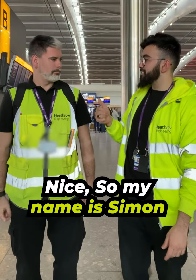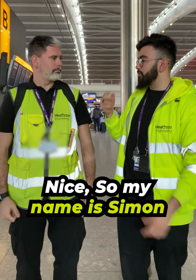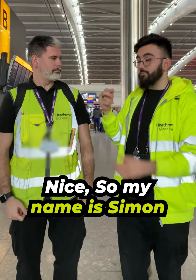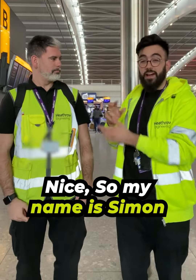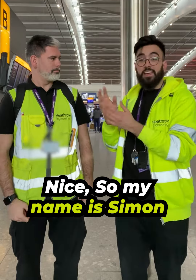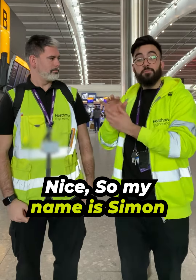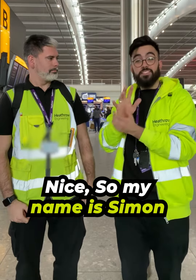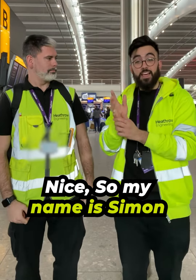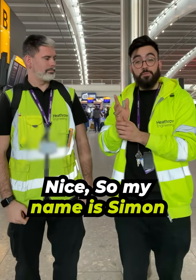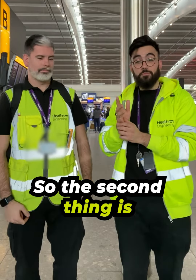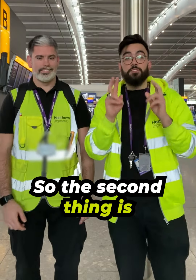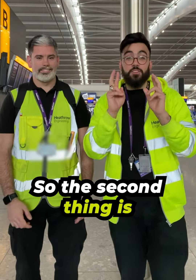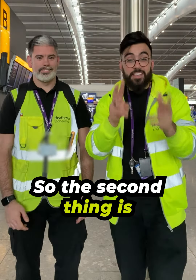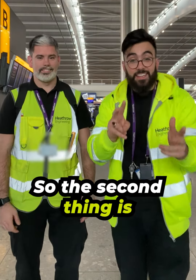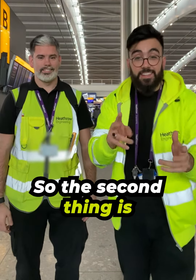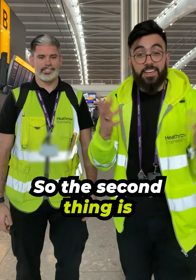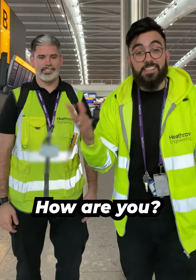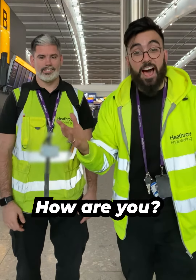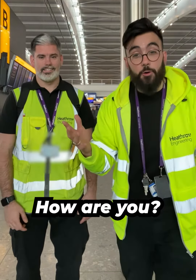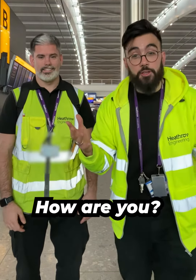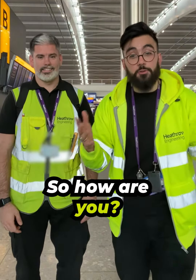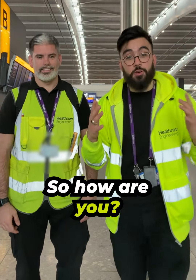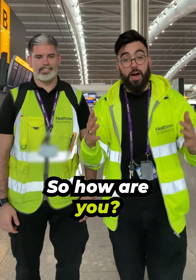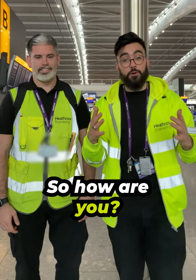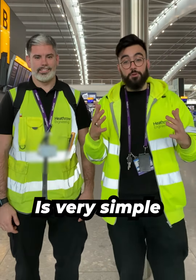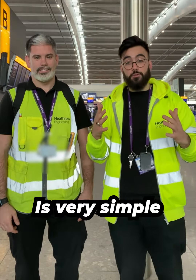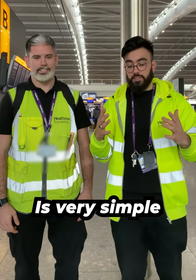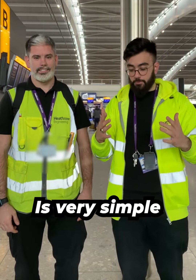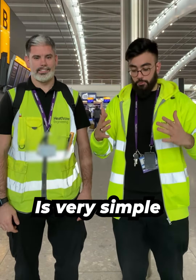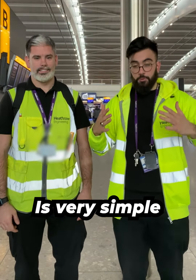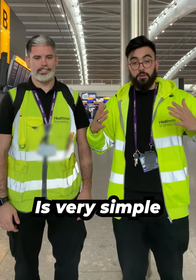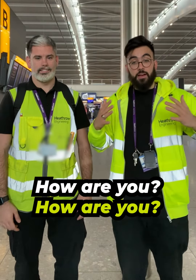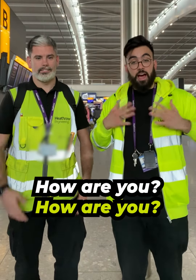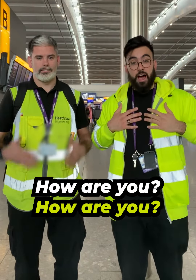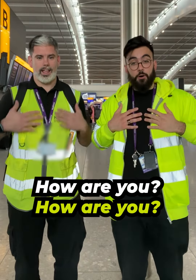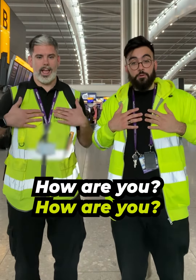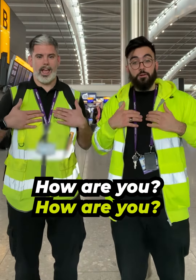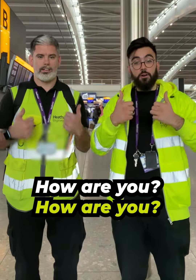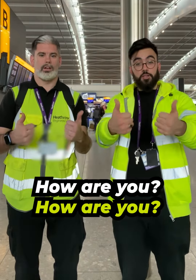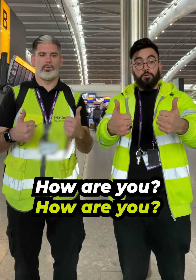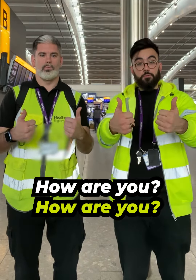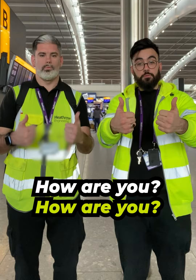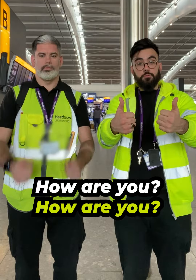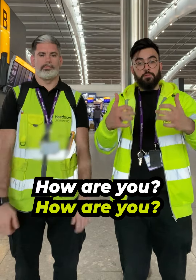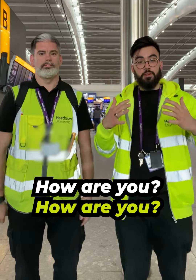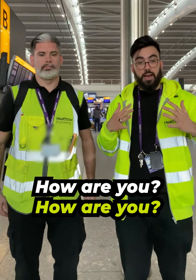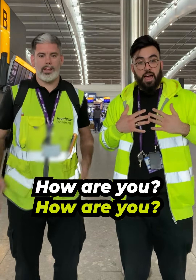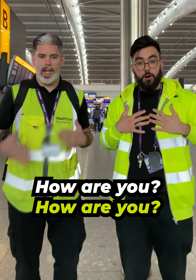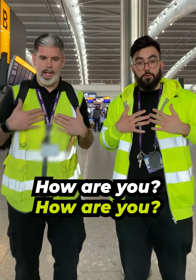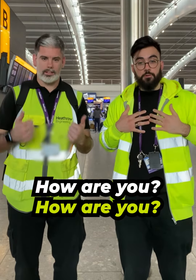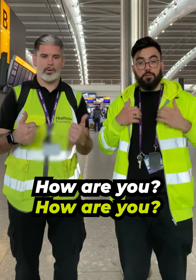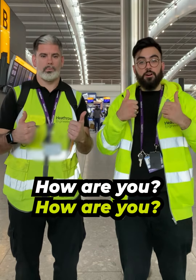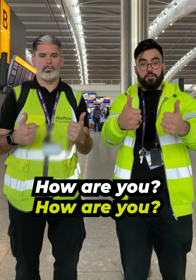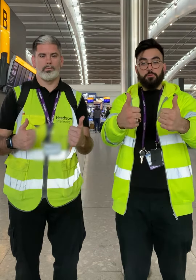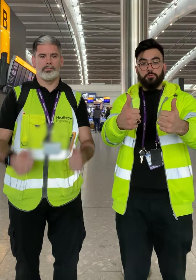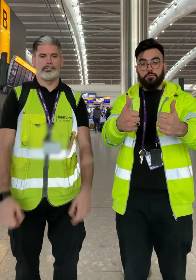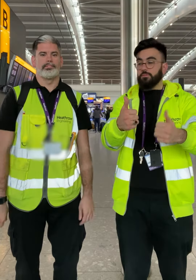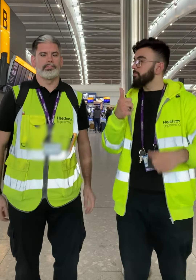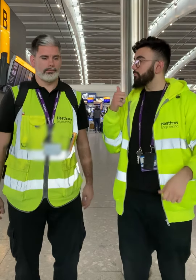My name is Simon. So the second thing is, how are you? So how are you is very simple. How are you? How are you?